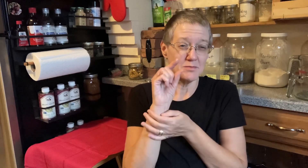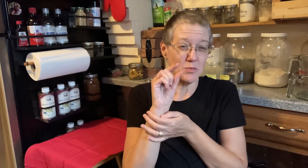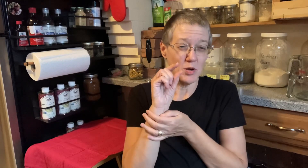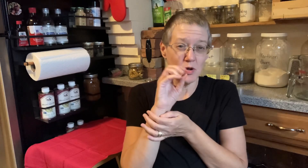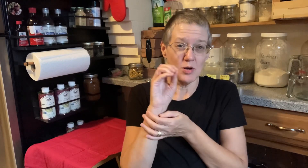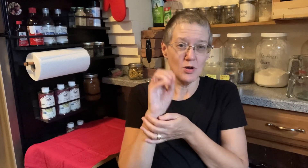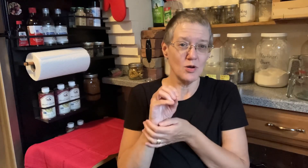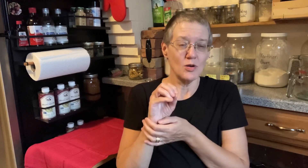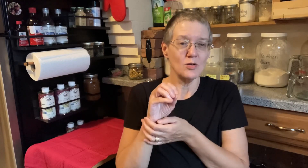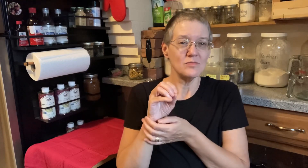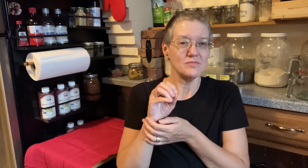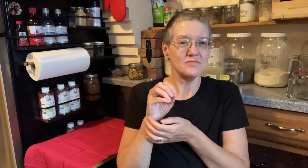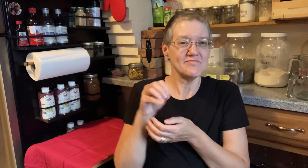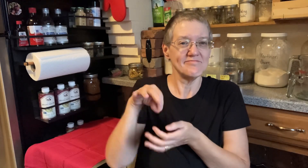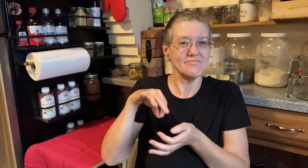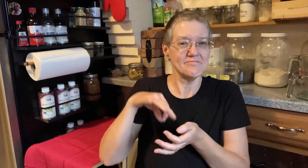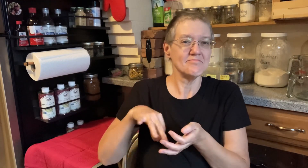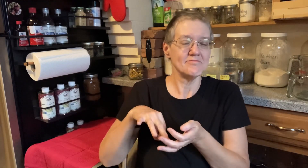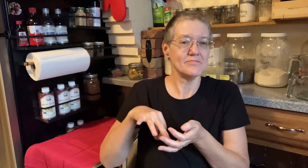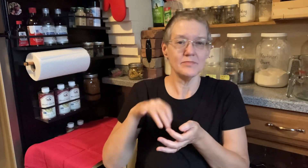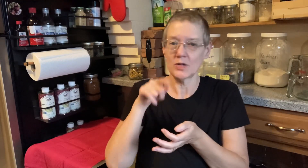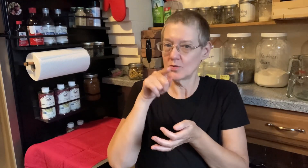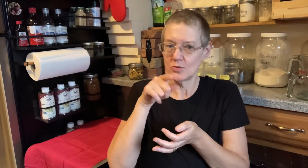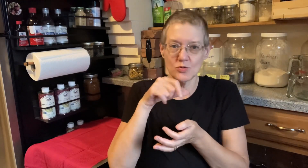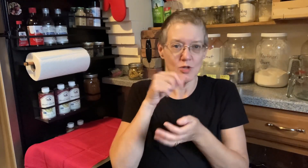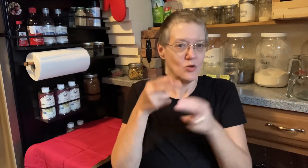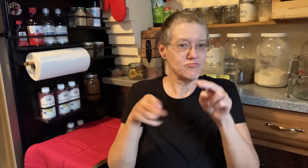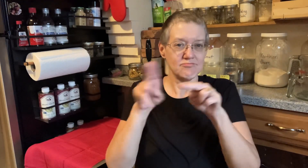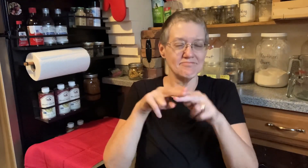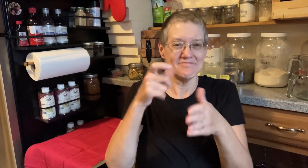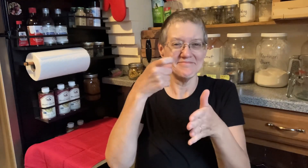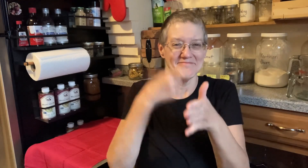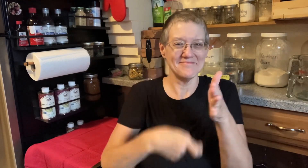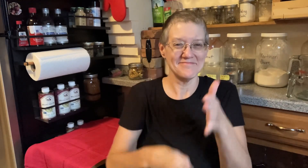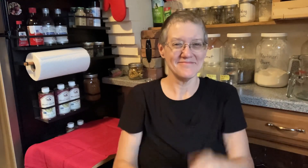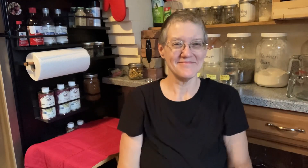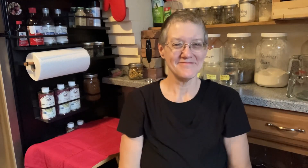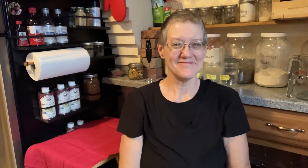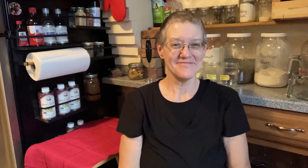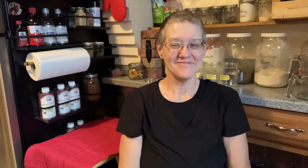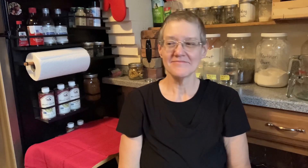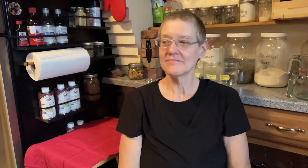link to the supplies, we're going to get a small commission at no extra cost to you.